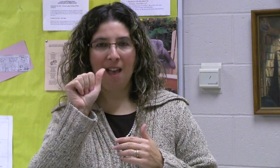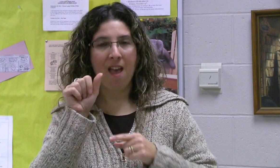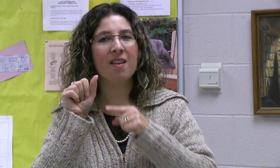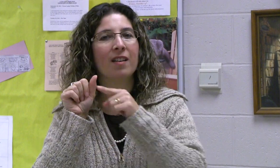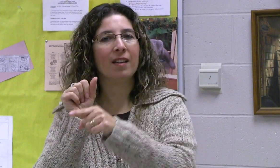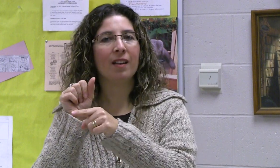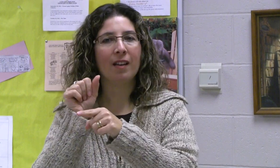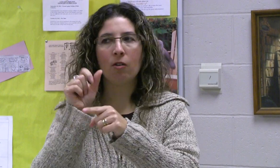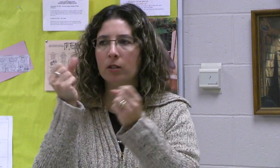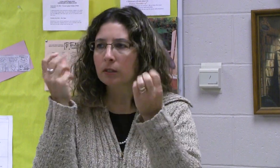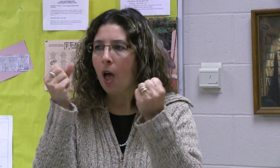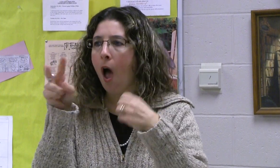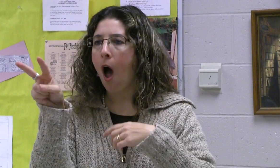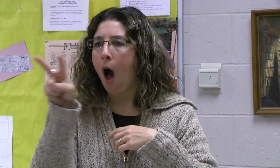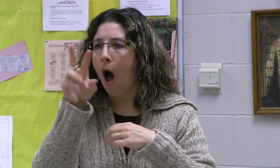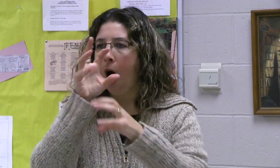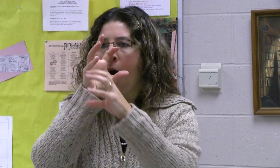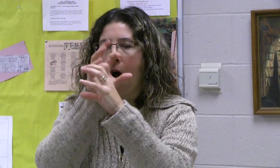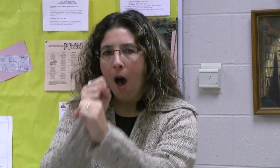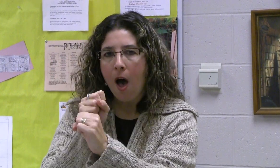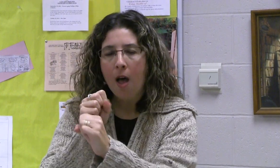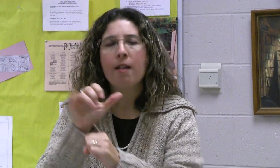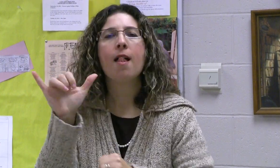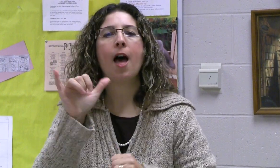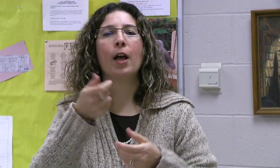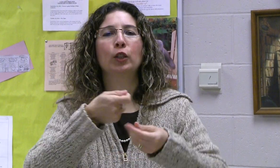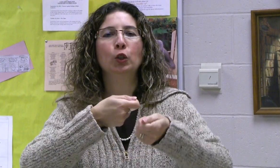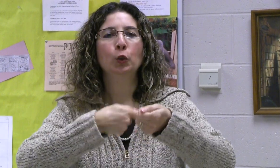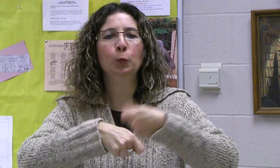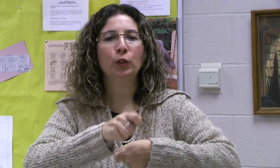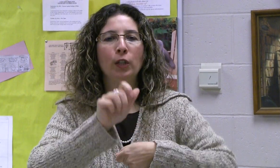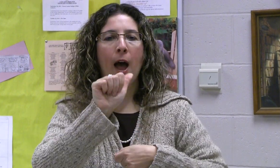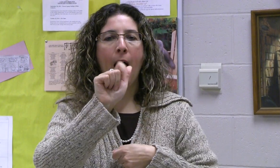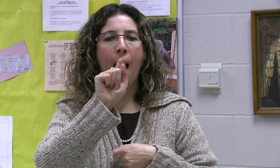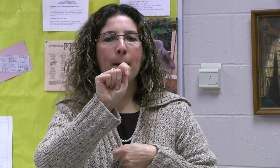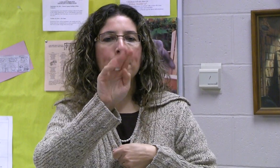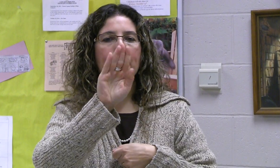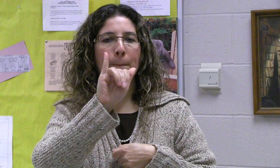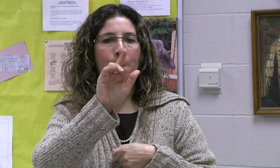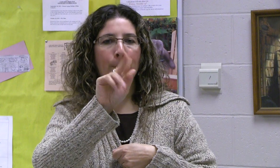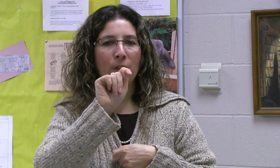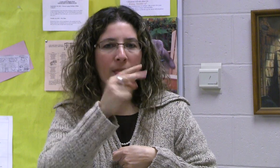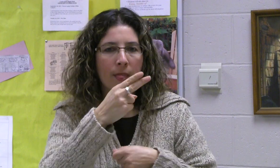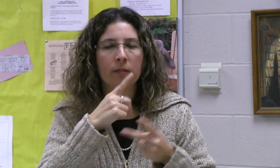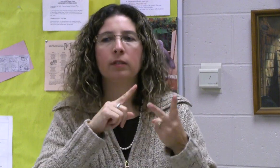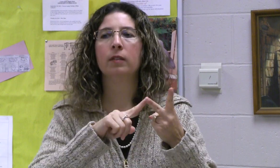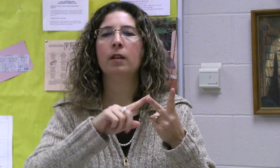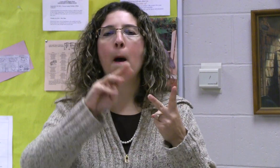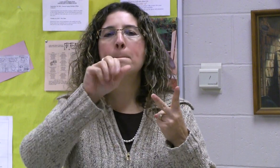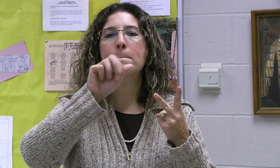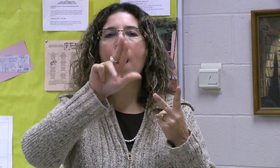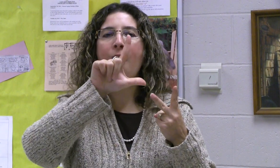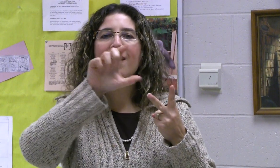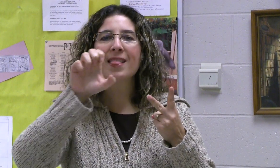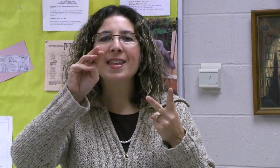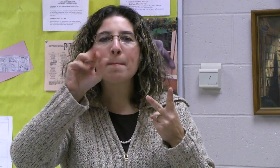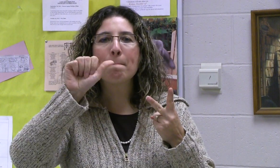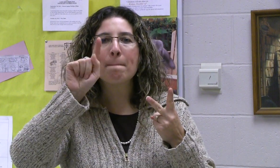And media has really motivated people to take the class, especially TV